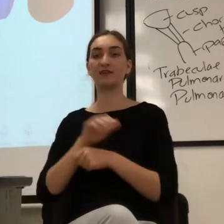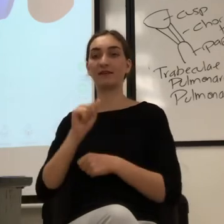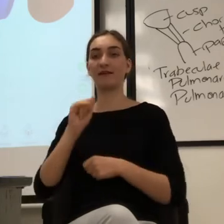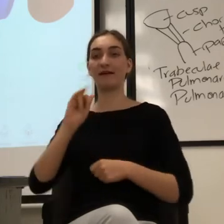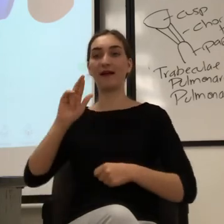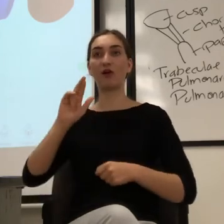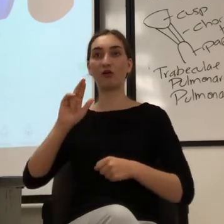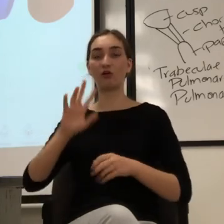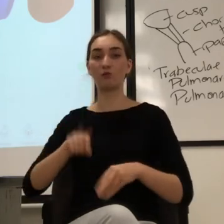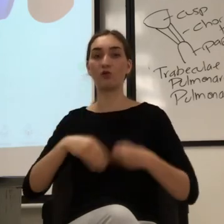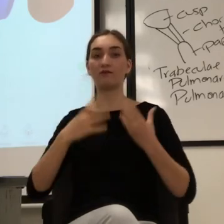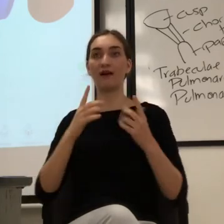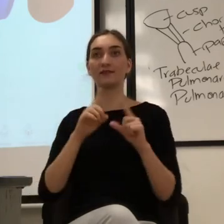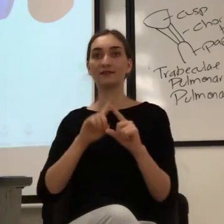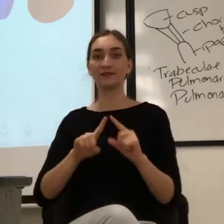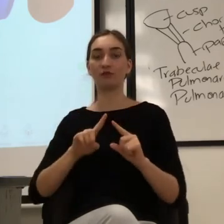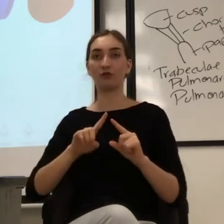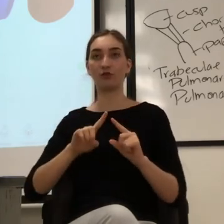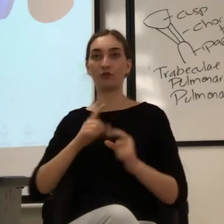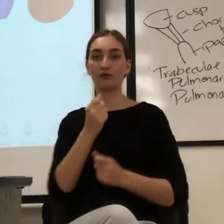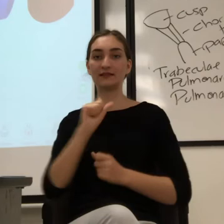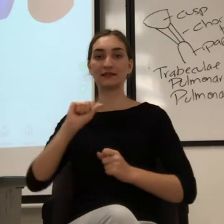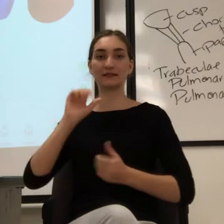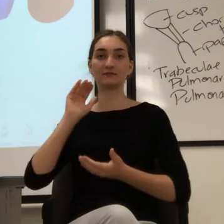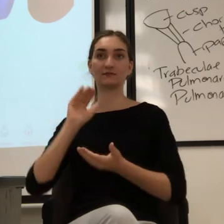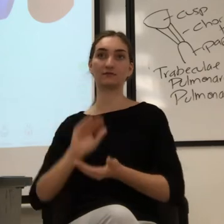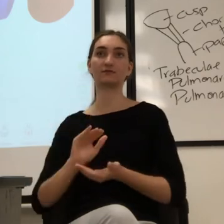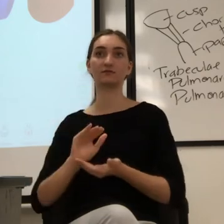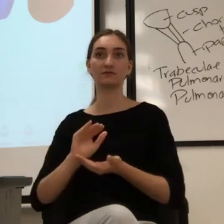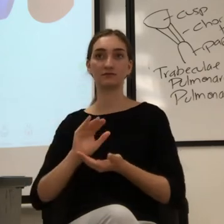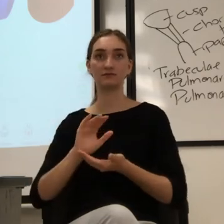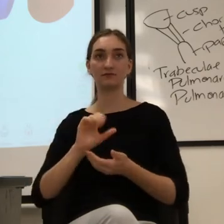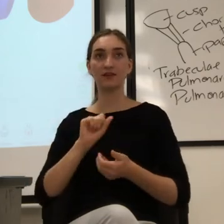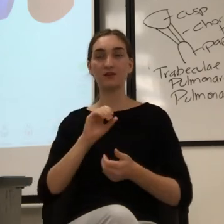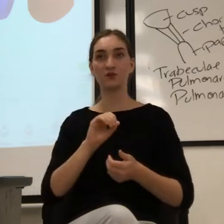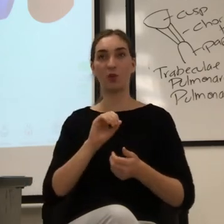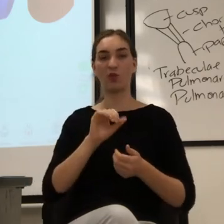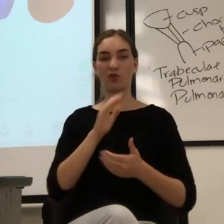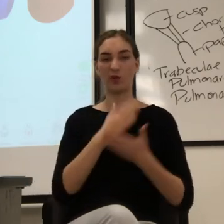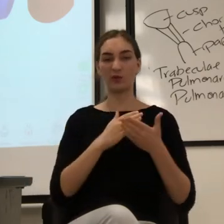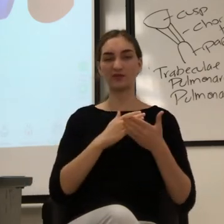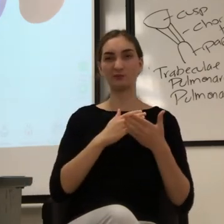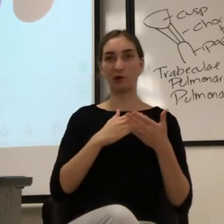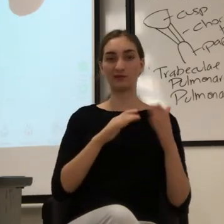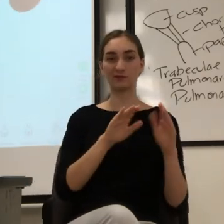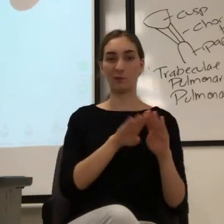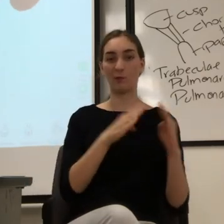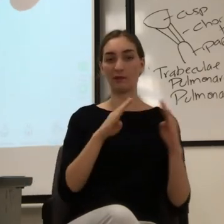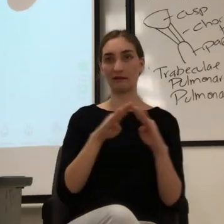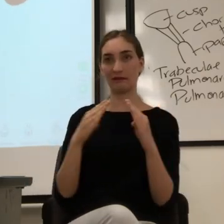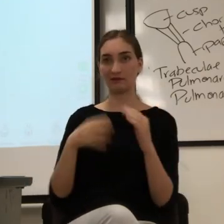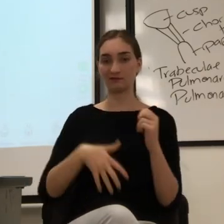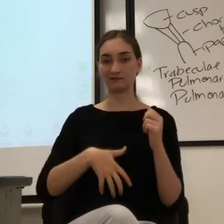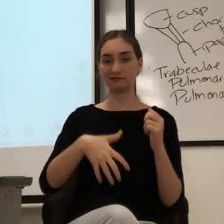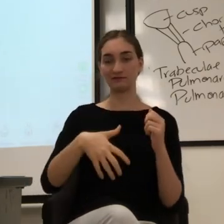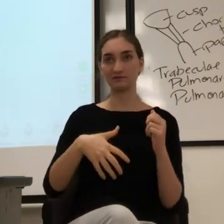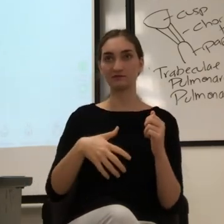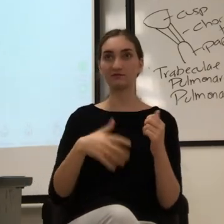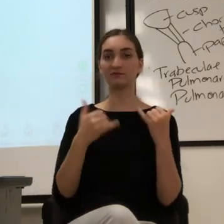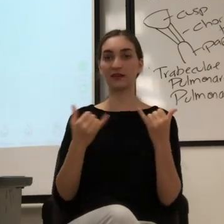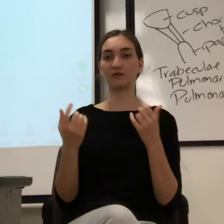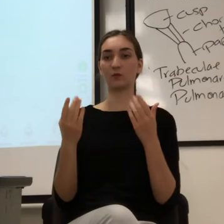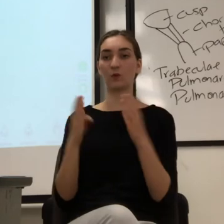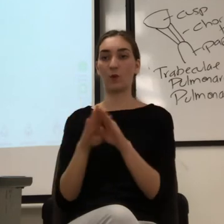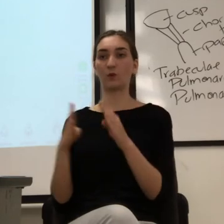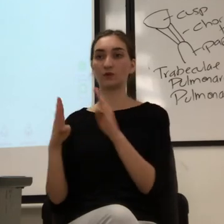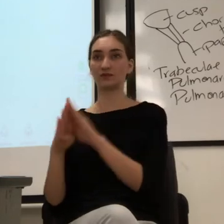less resistance. It changes the pressure that closes those things. And we'll talk more about that in fetal circulation. I'm going to stop now. I'm going to